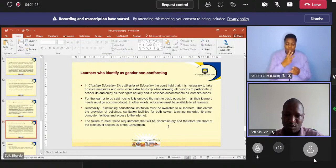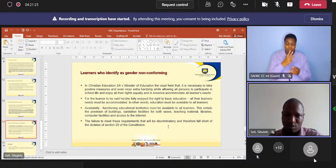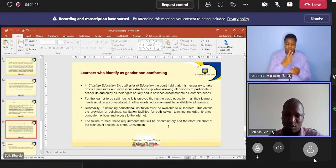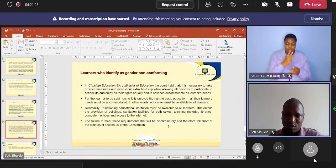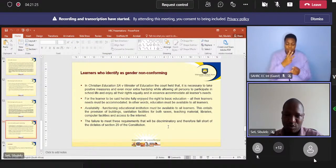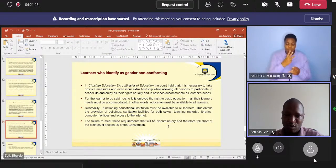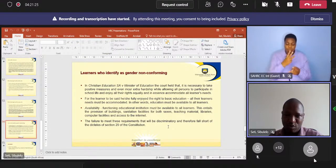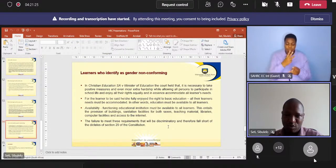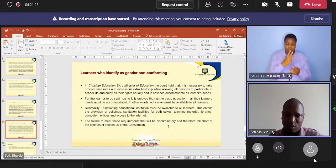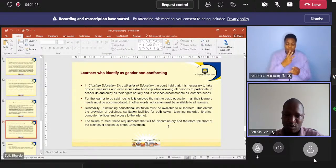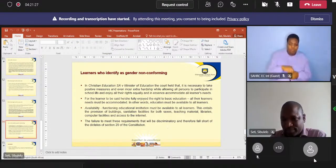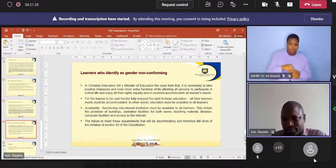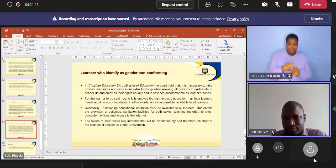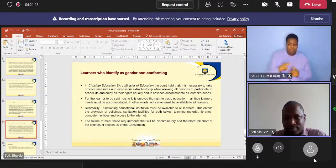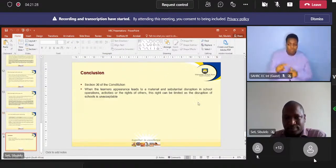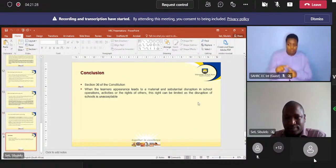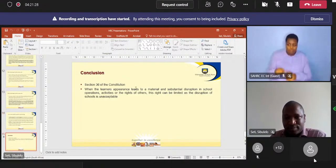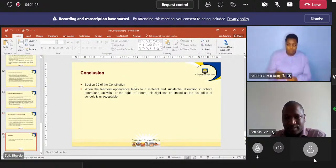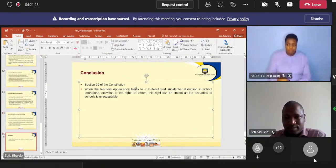accommodated.